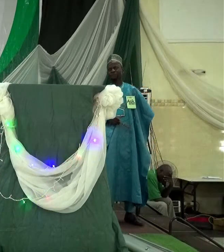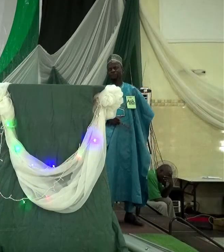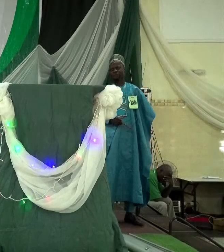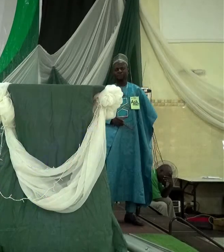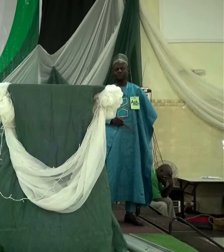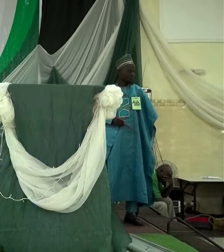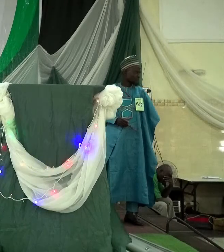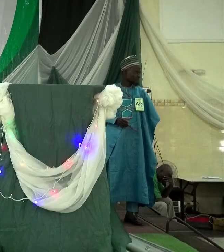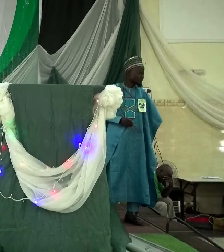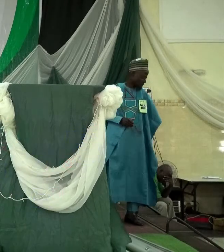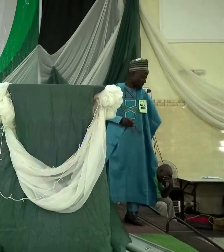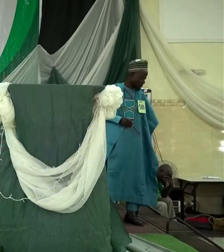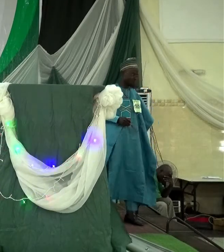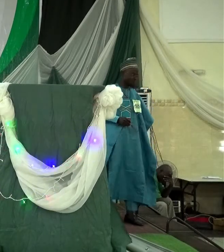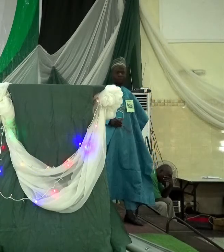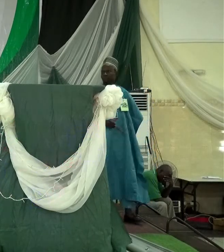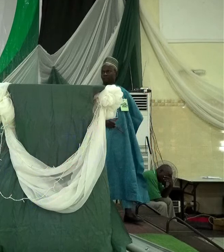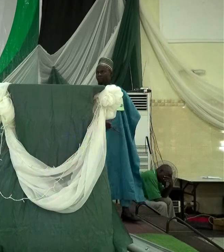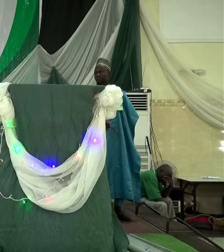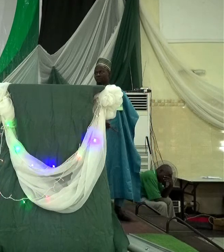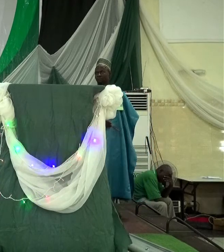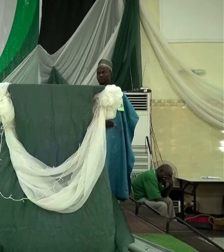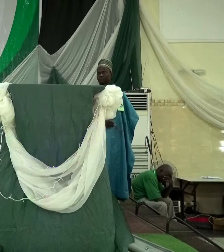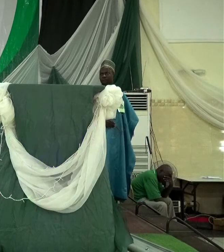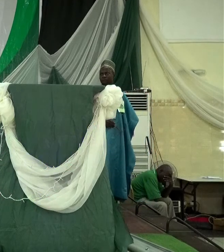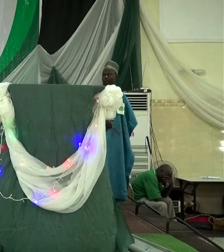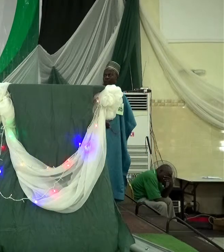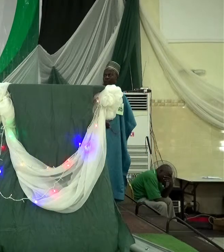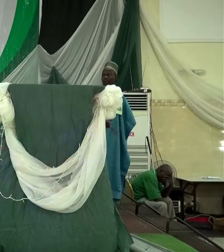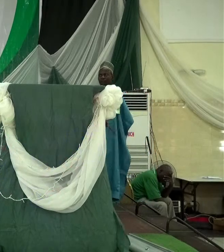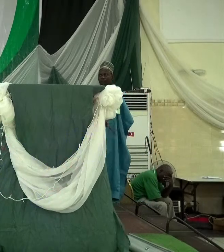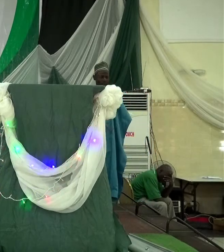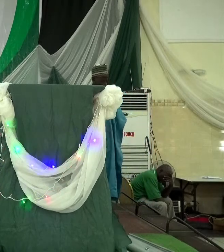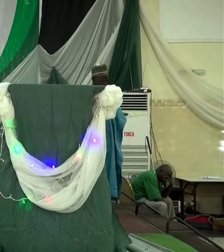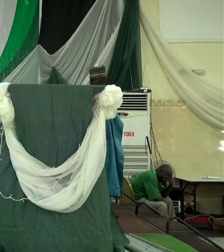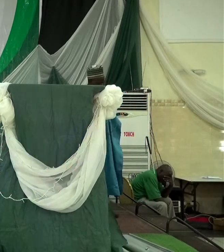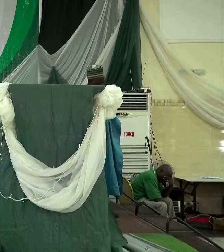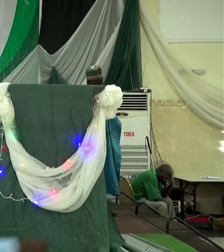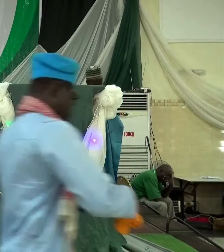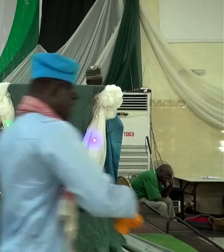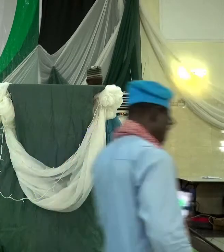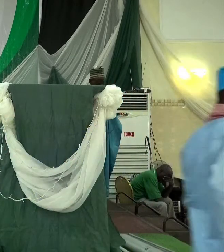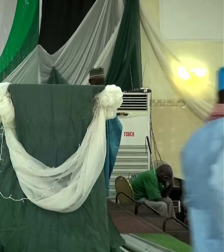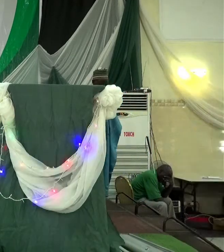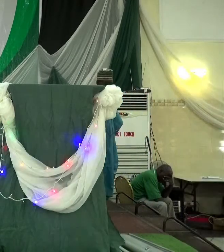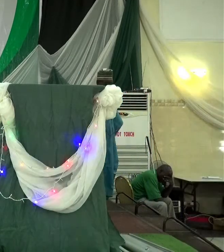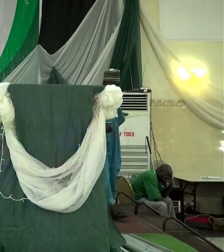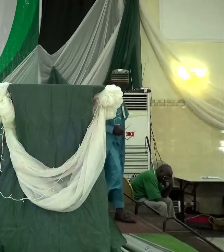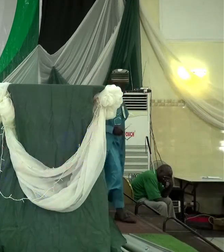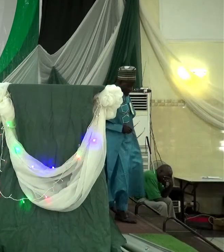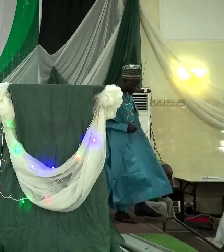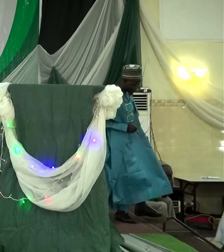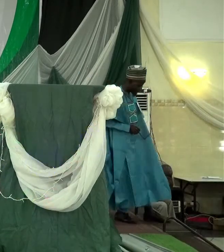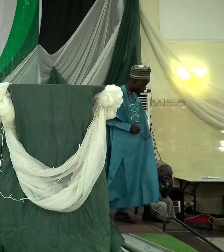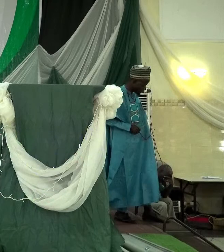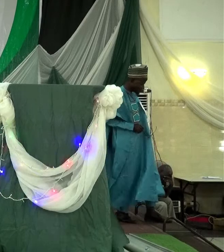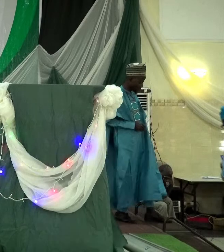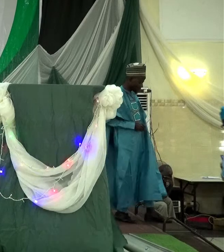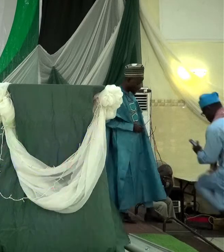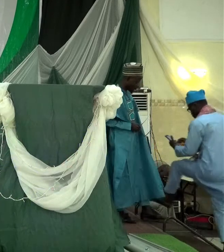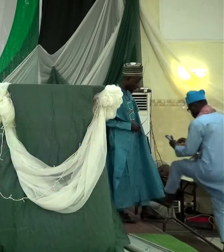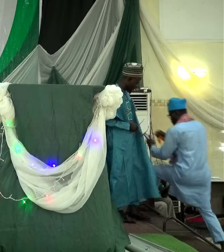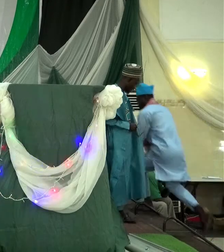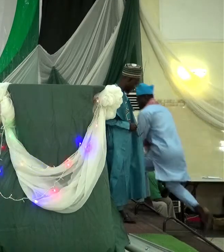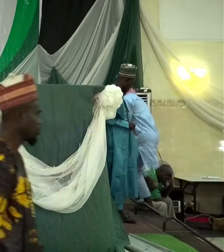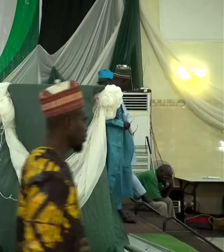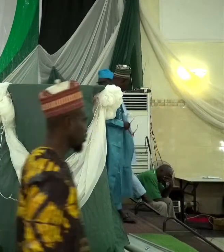Akinola, Are Muslimi Ile Yoruba, Edo ati Delta. Senator Sharafadin Ali, Senator Fatai Buhari, High Chief Gazali